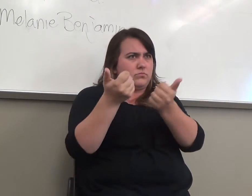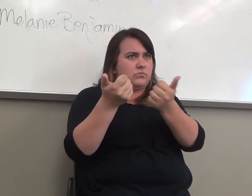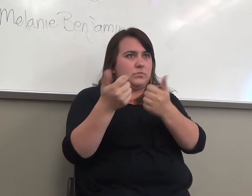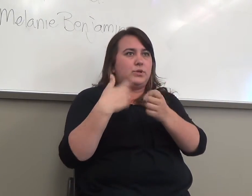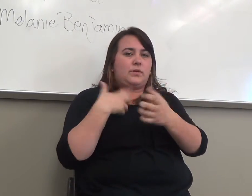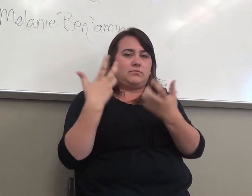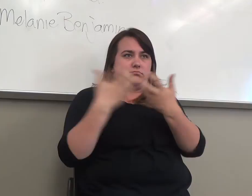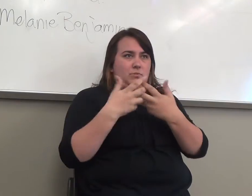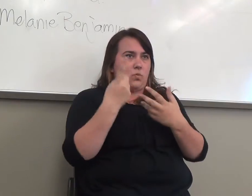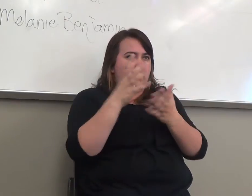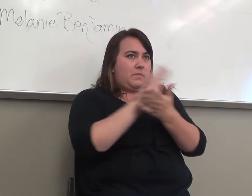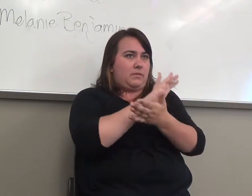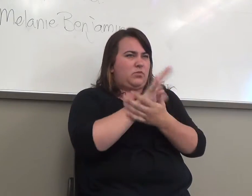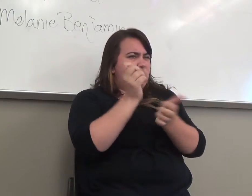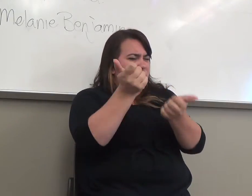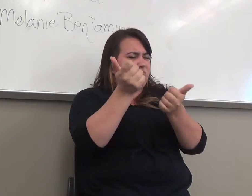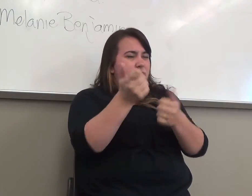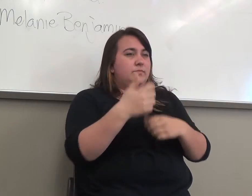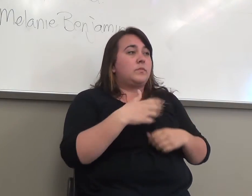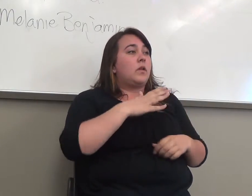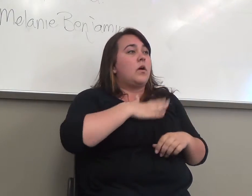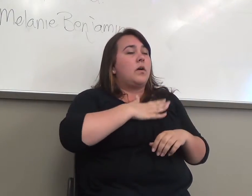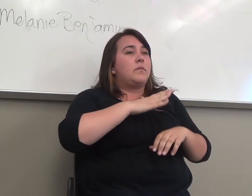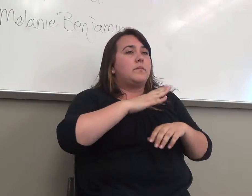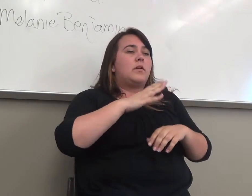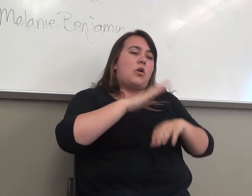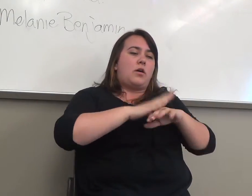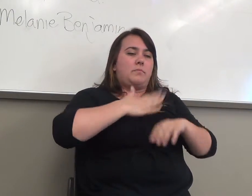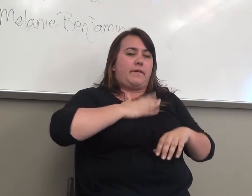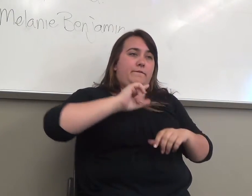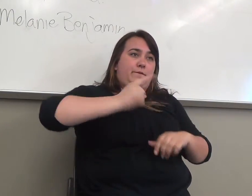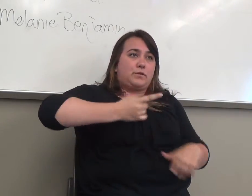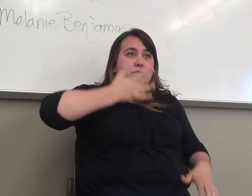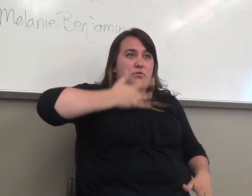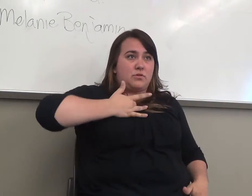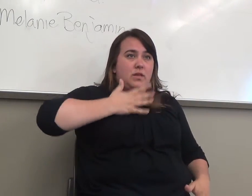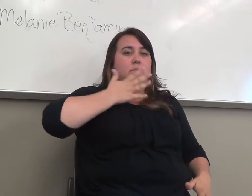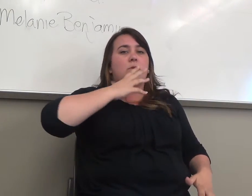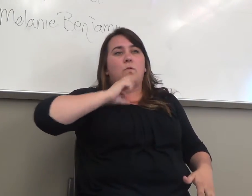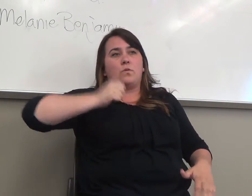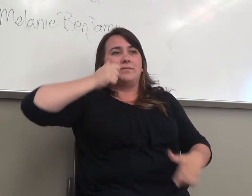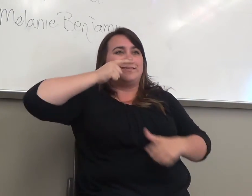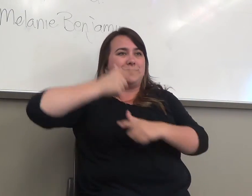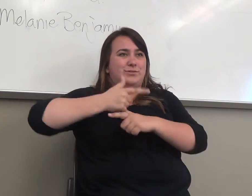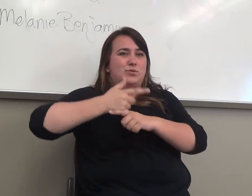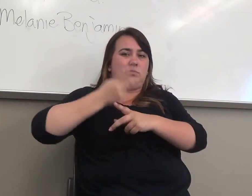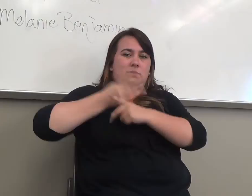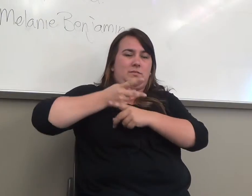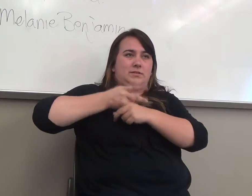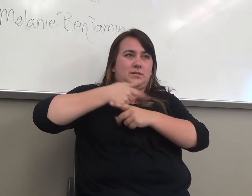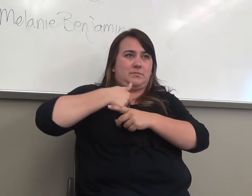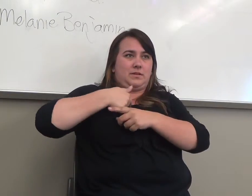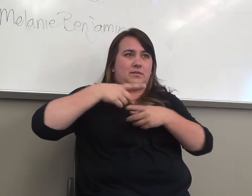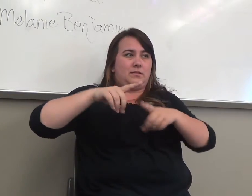in one paper. On my first birthday, my eldest sisters were babysitting me while my parents were at